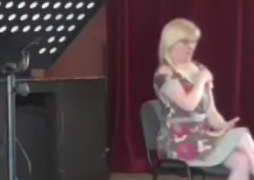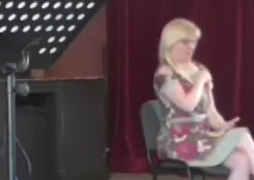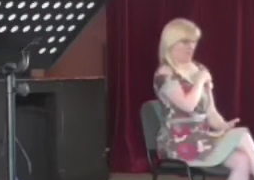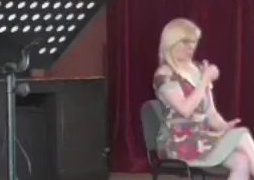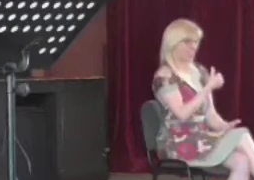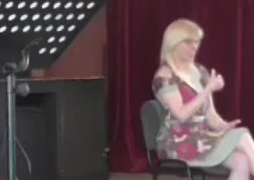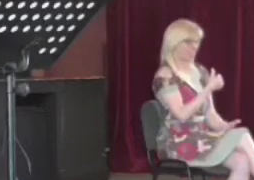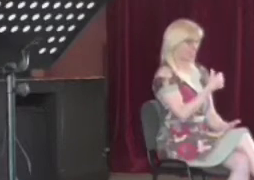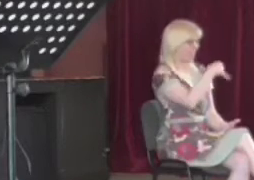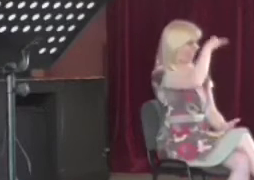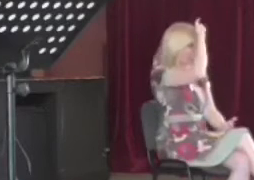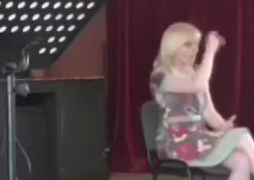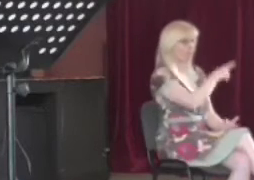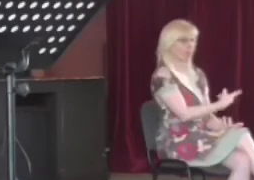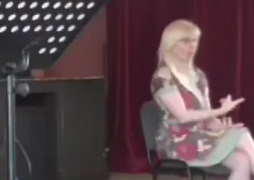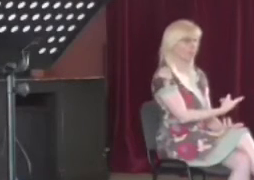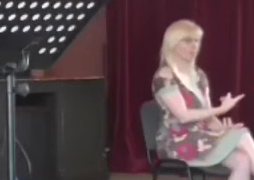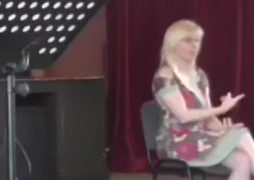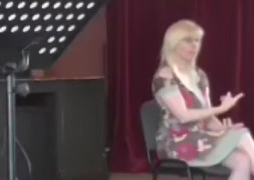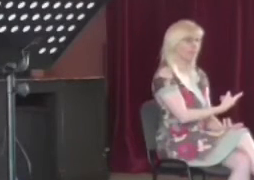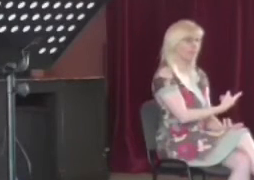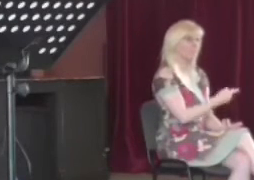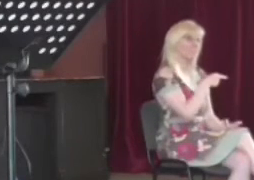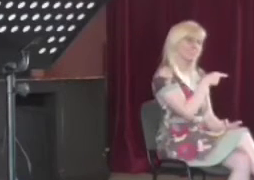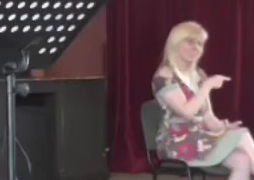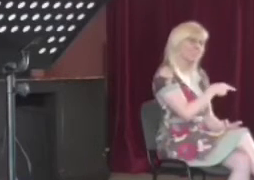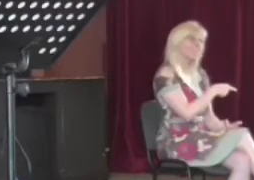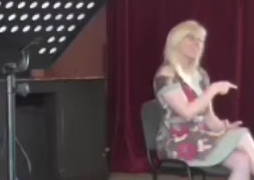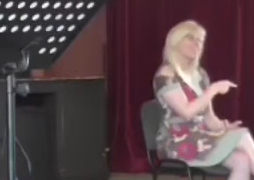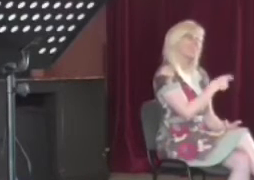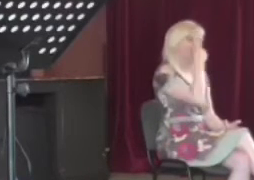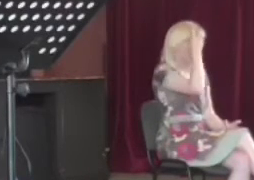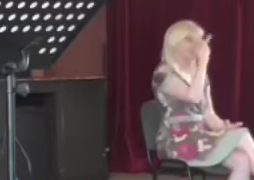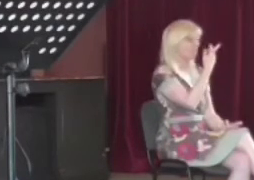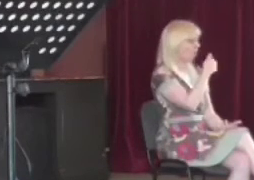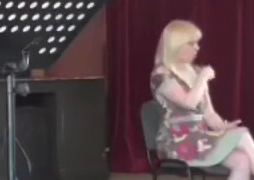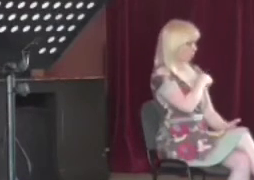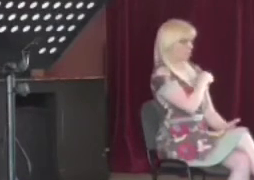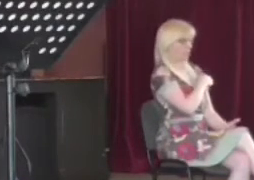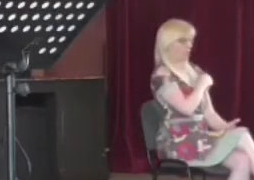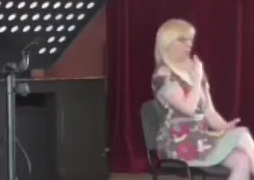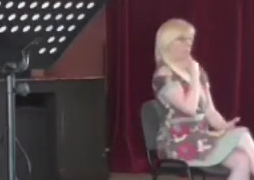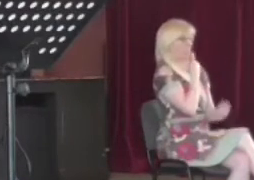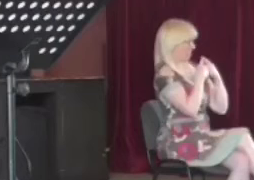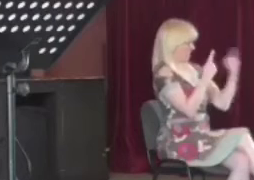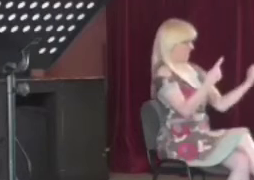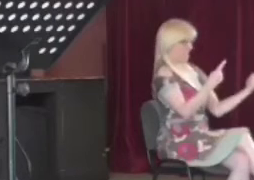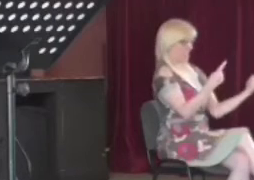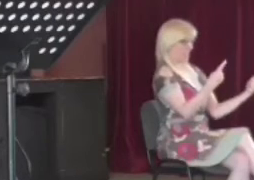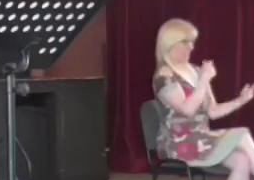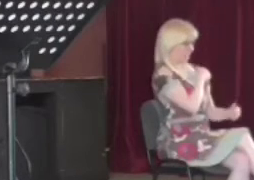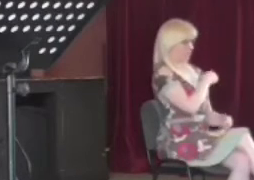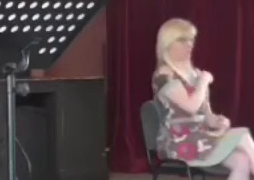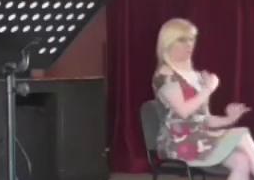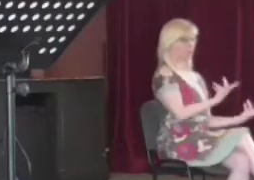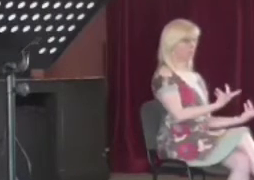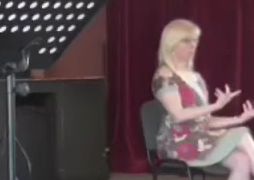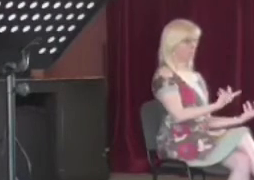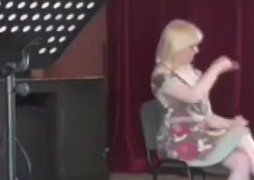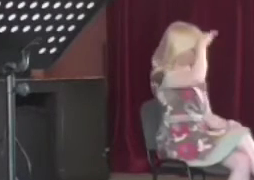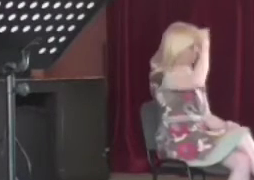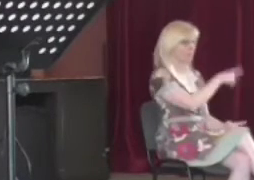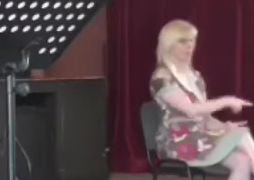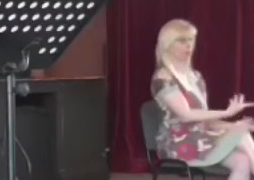proper hooligan, bad life, you know. I've even a woman at work tells me, oh, I knew him when he was in those days, and I can't forgive him for what he